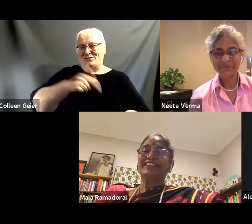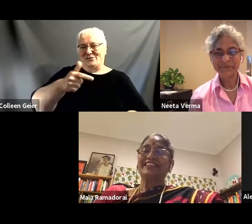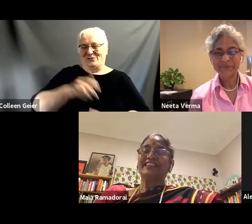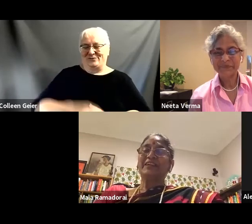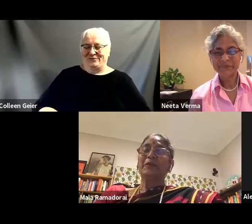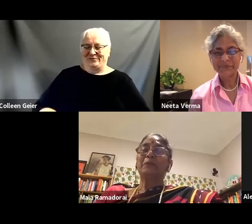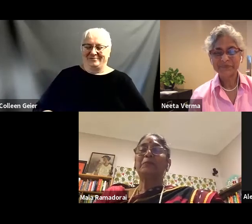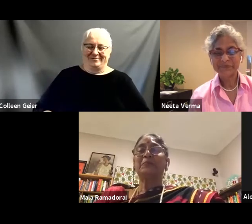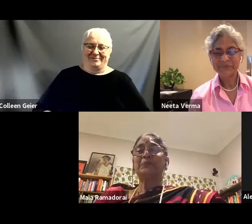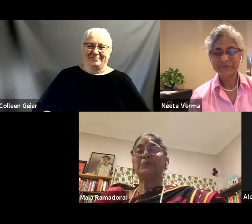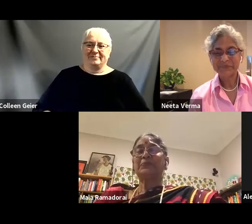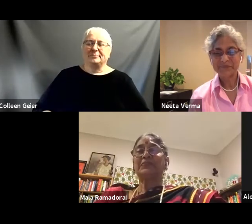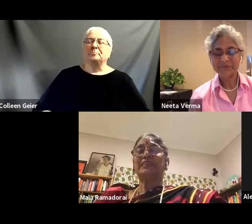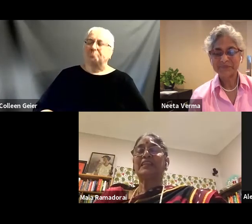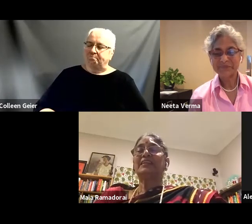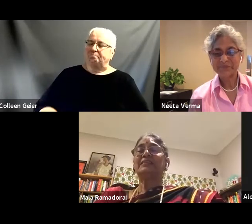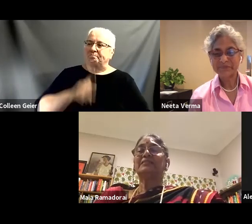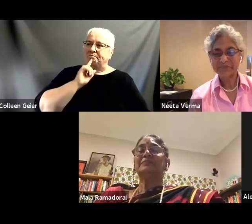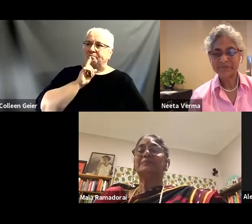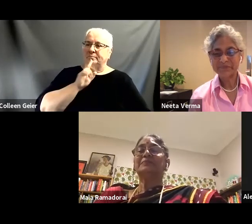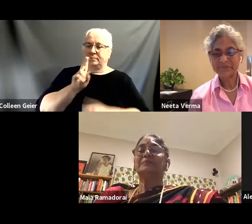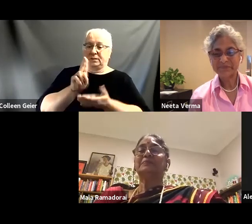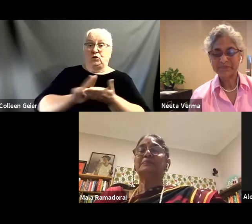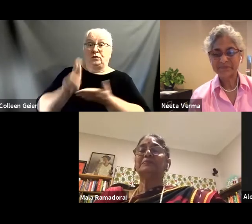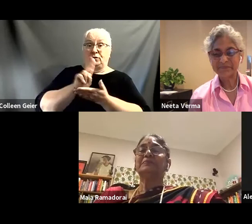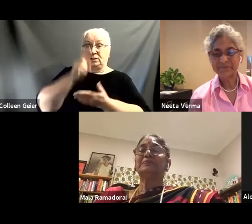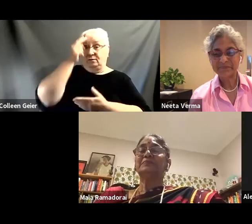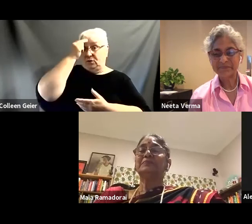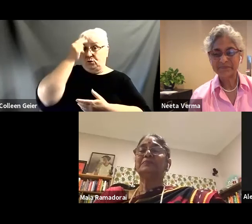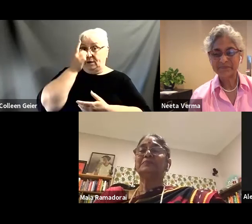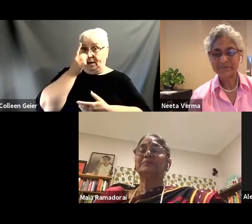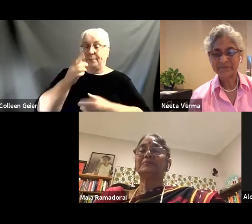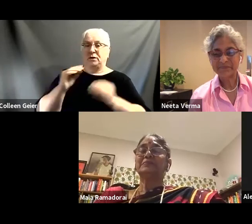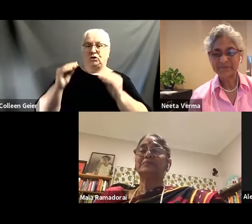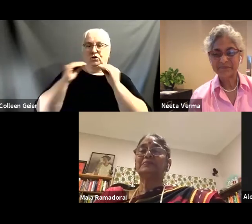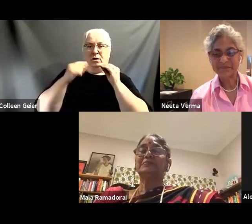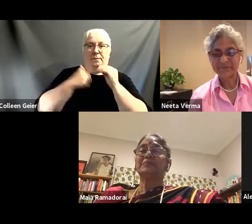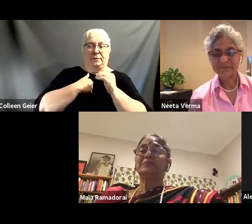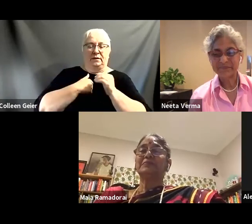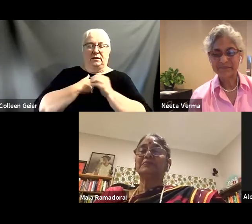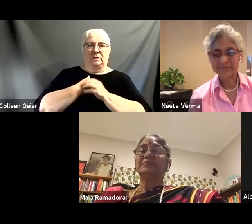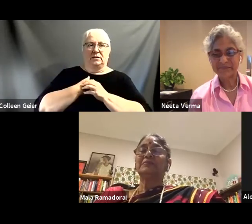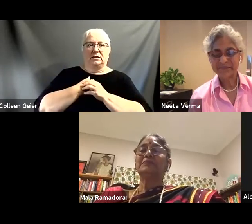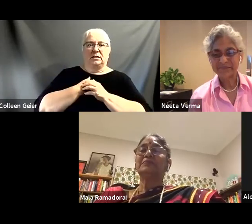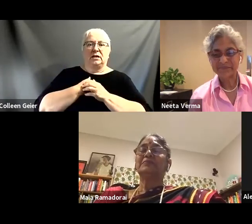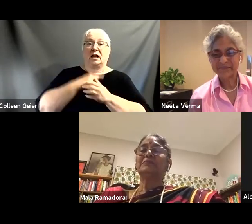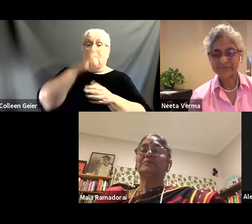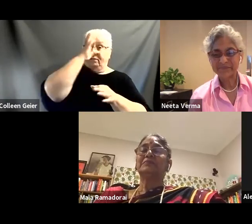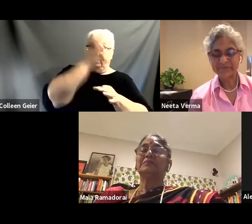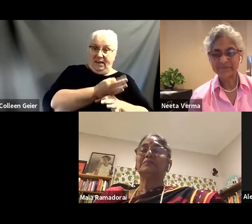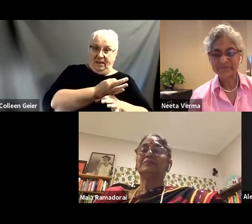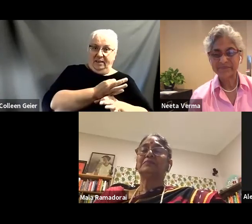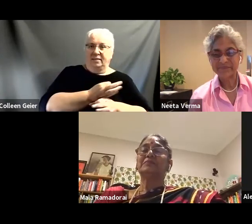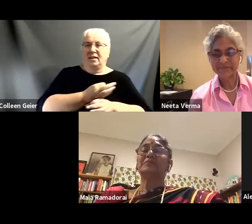Sure. The University of Notre Dame has taught me to combine faith with reason.